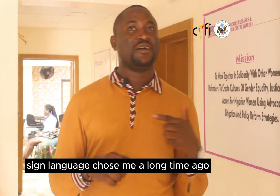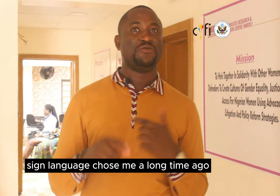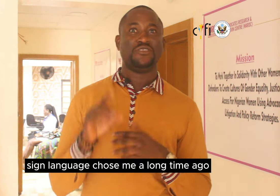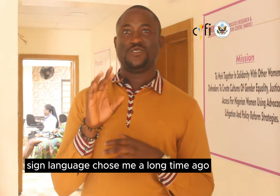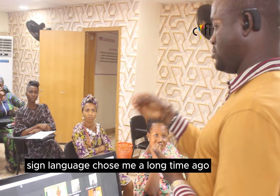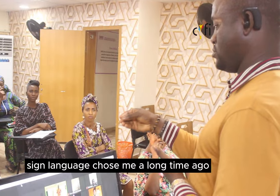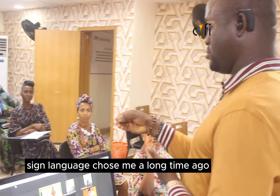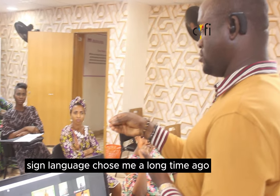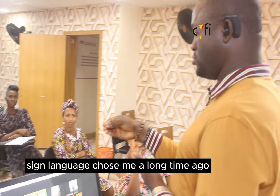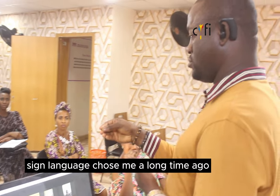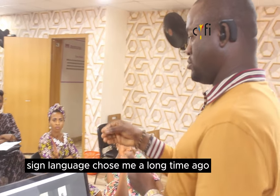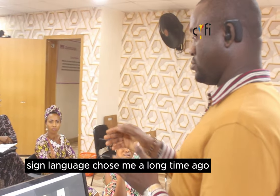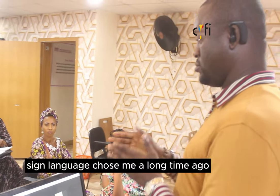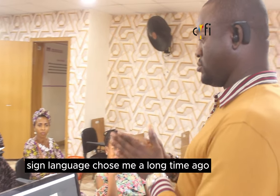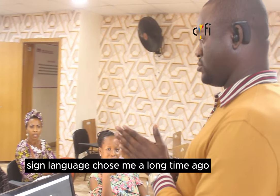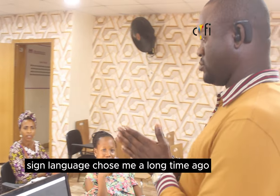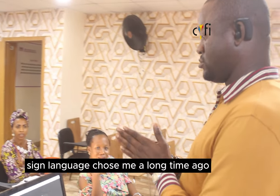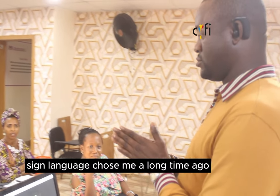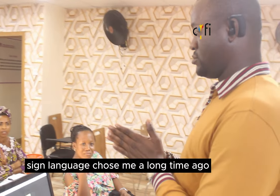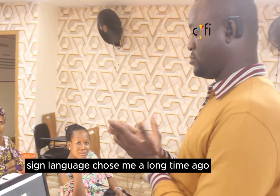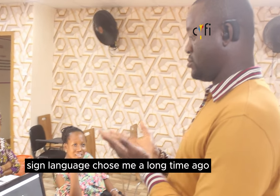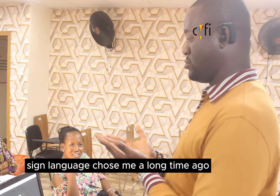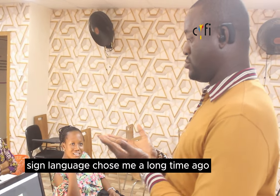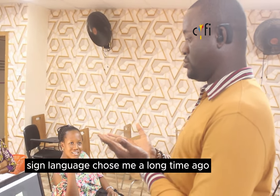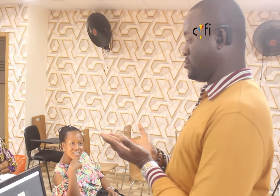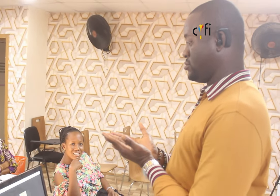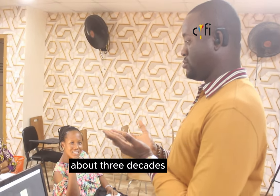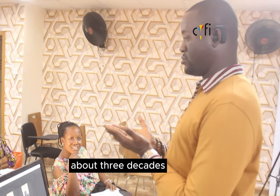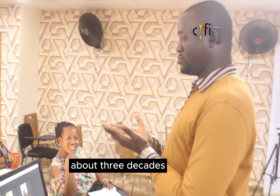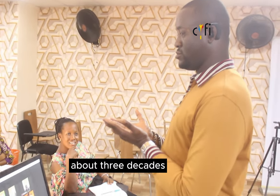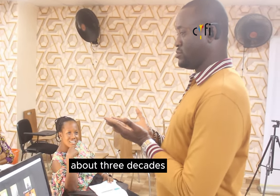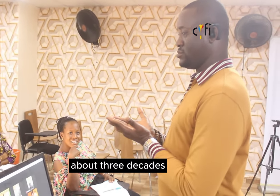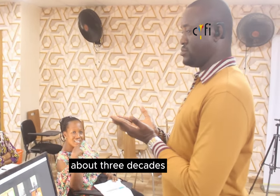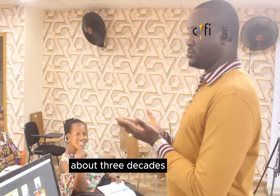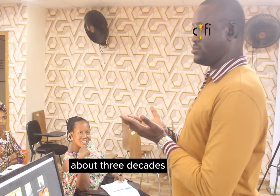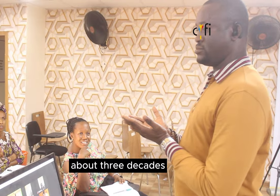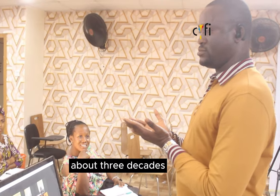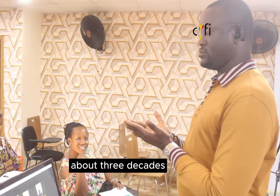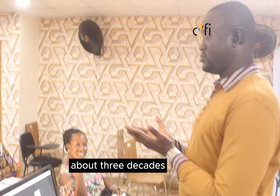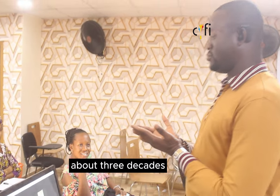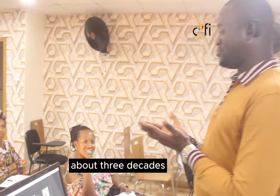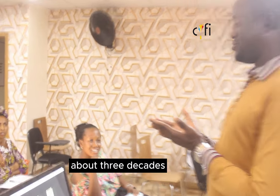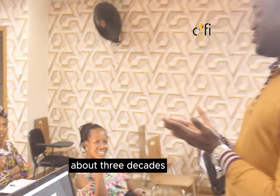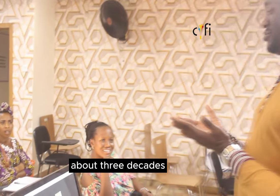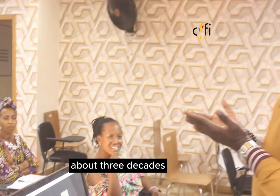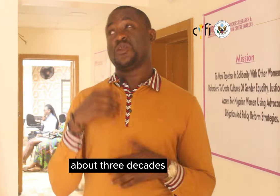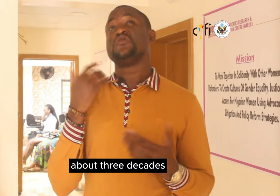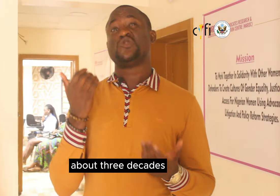Sign language chose me a long time ago, about more than close to